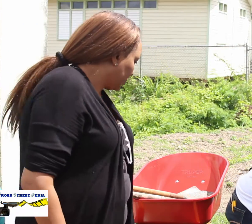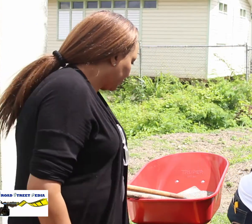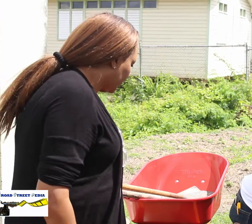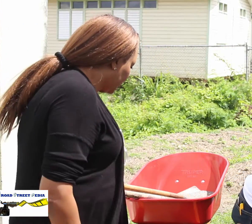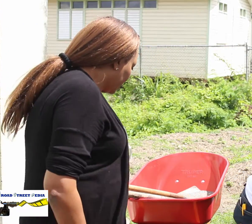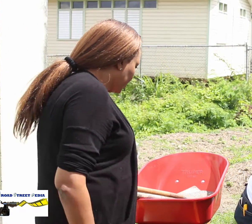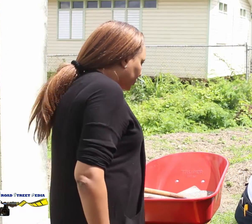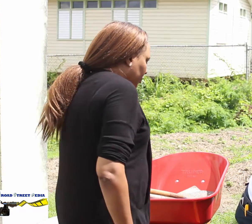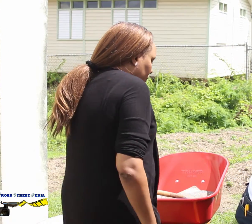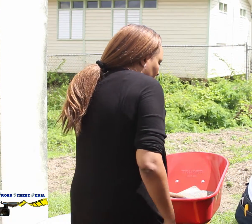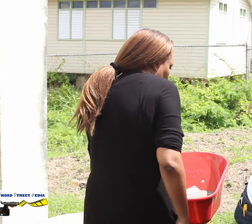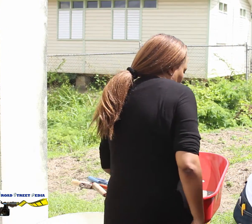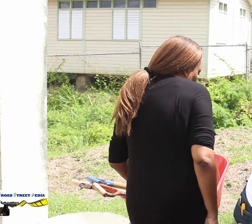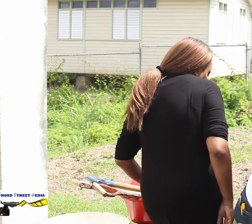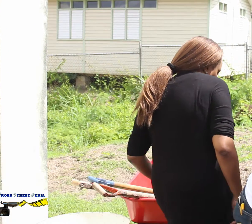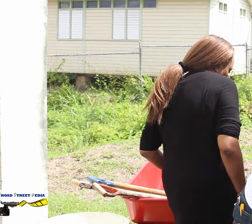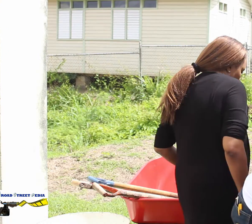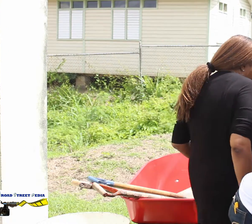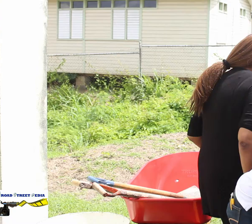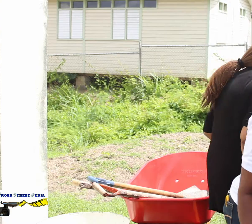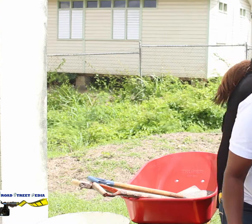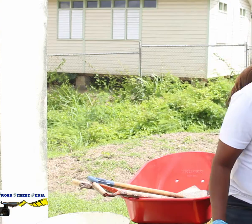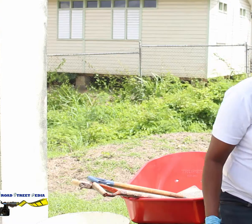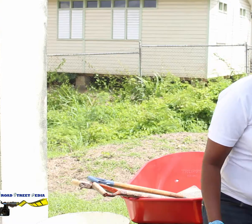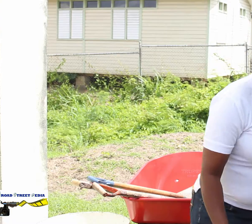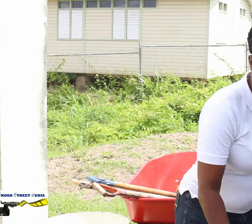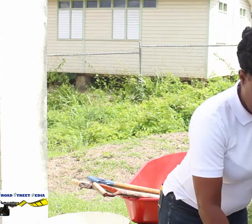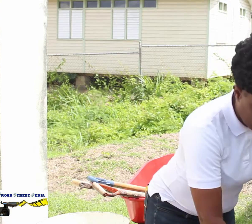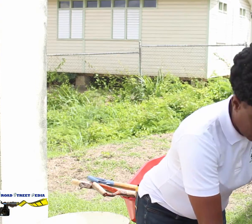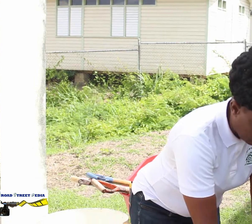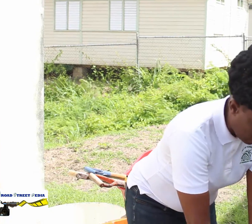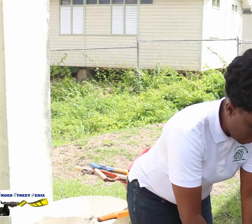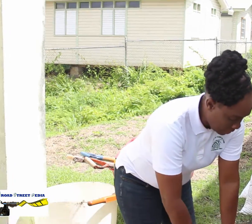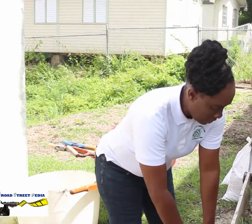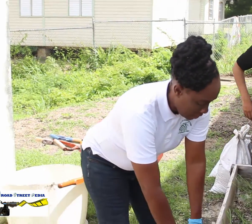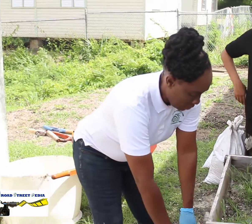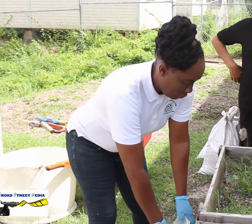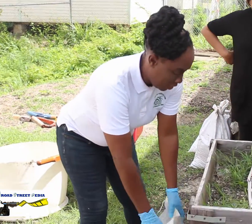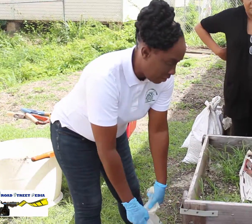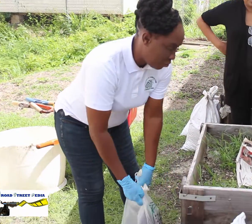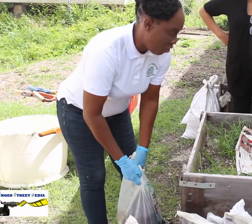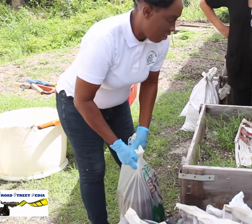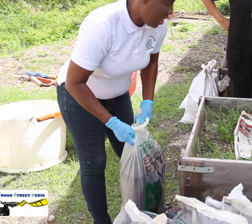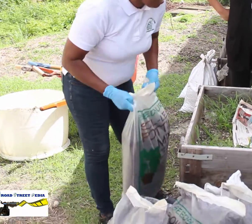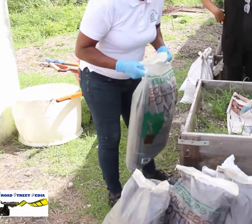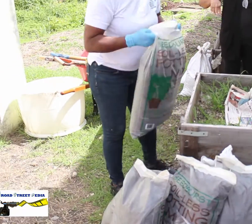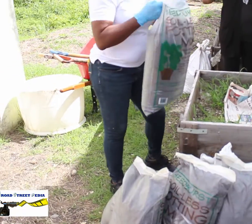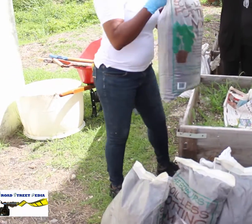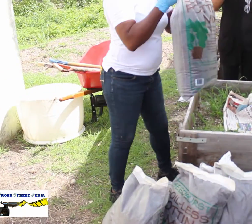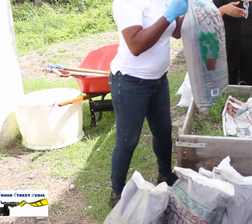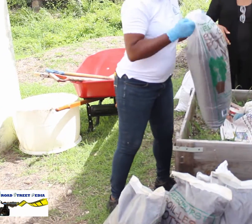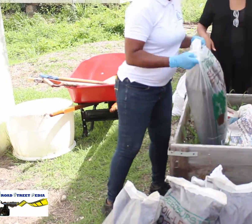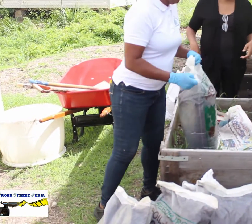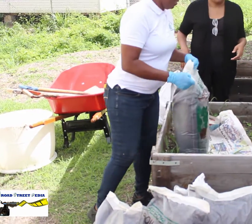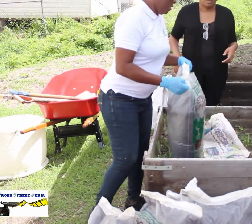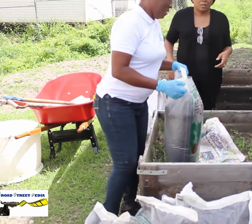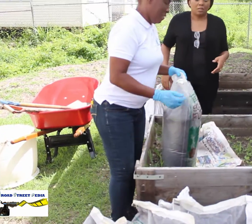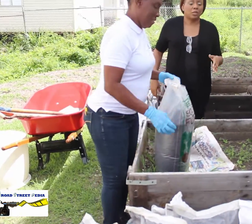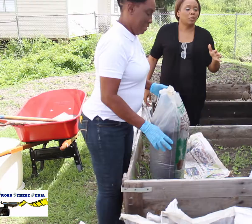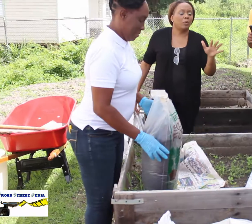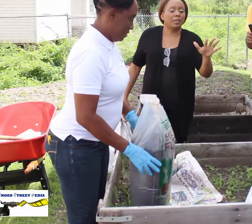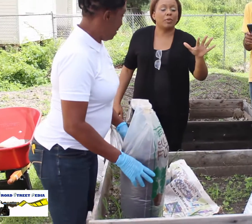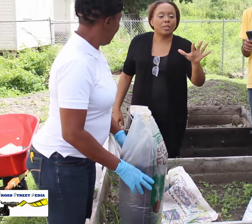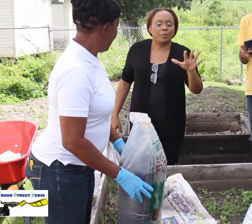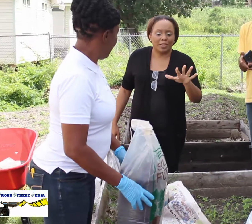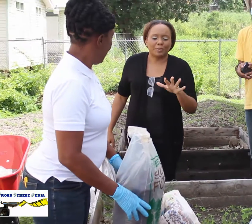soil planting area. Yeah. Really compost. Need some strong hands,